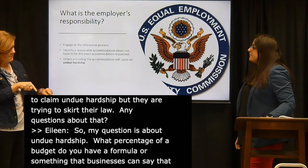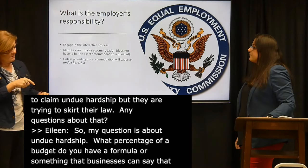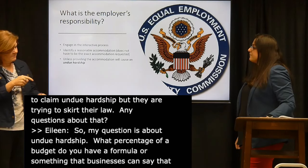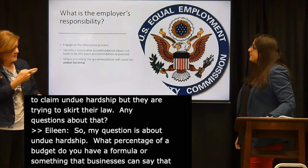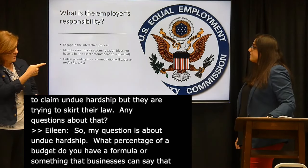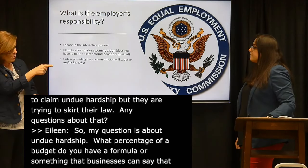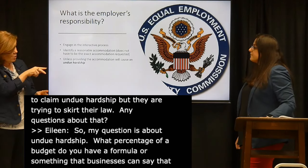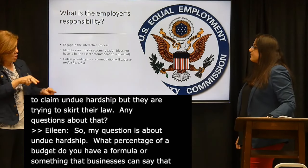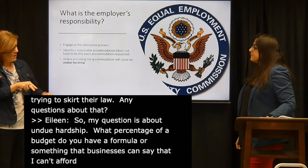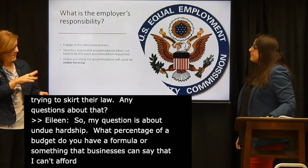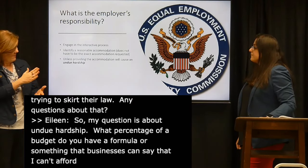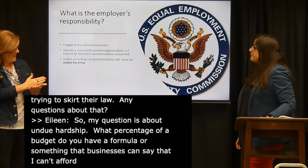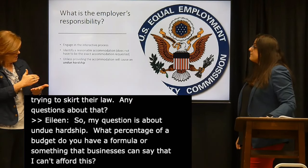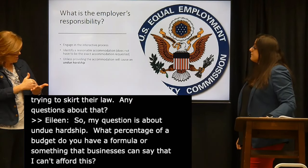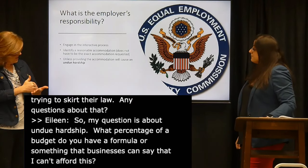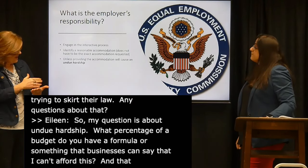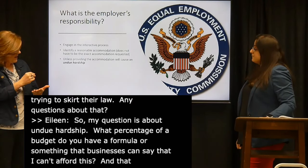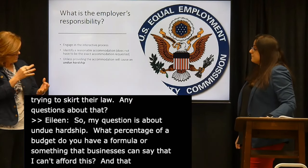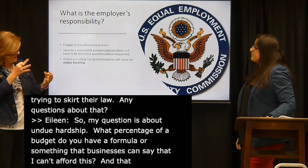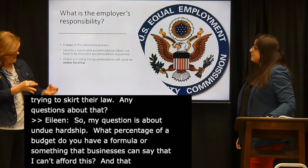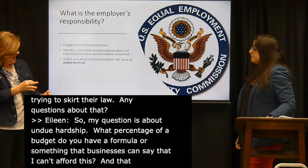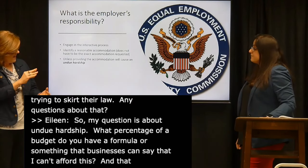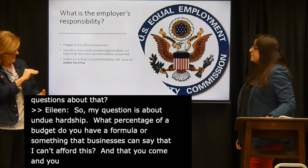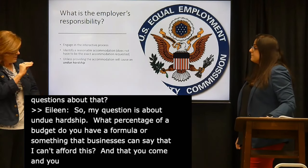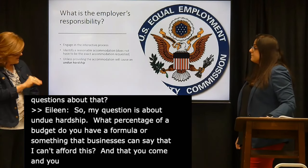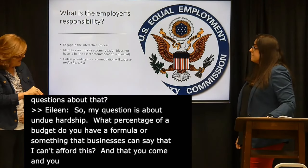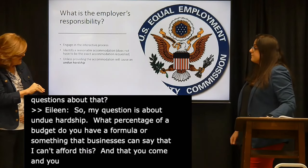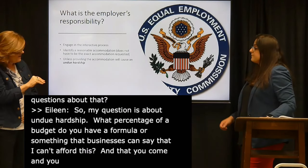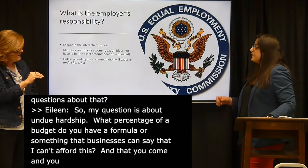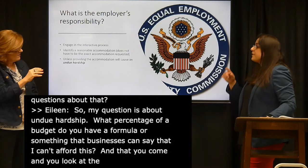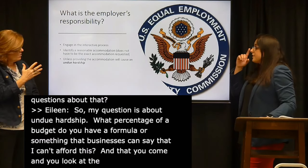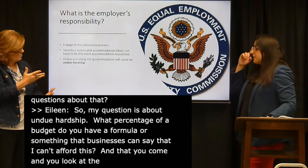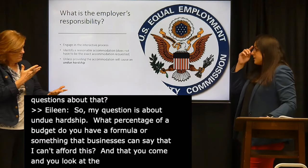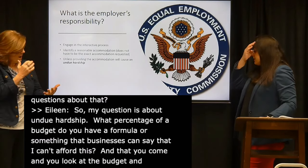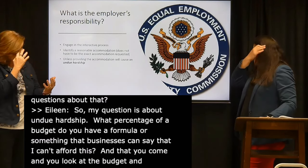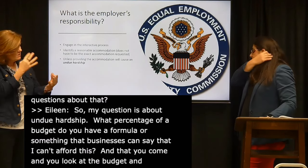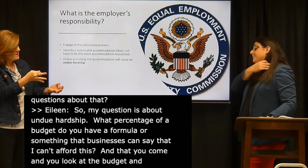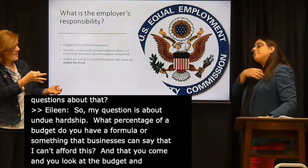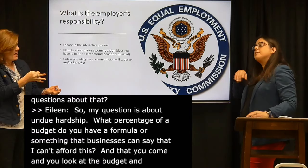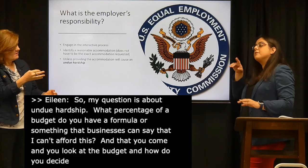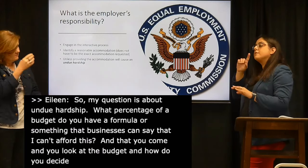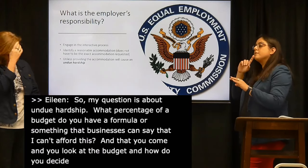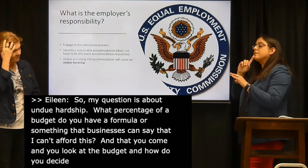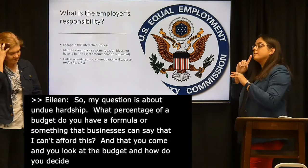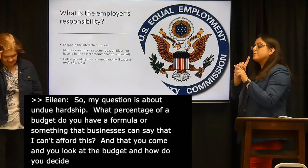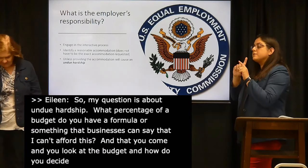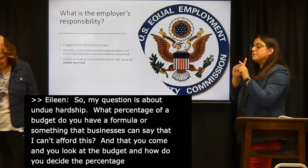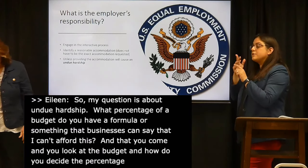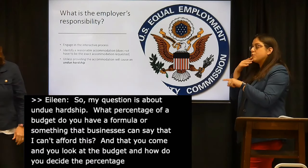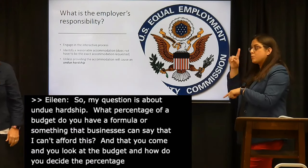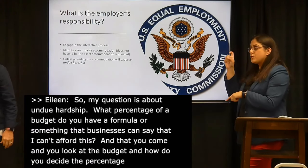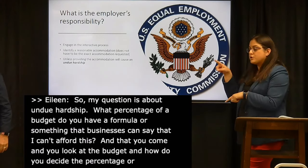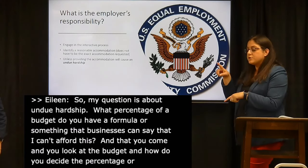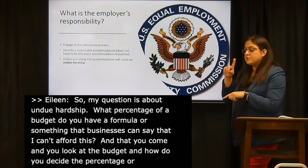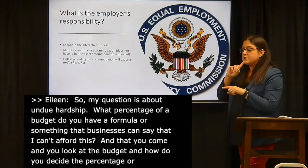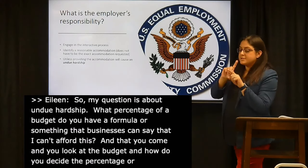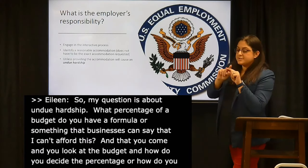that you come and you look at the budget, and how do you decide the percentage, or how do you decide what is considered